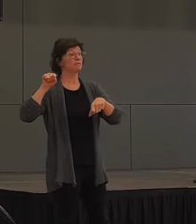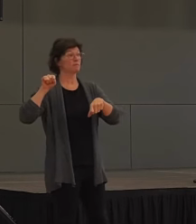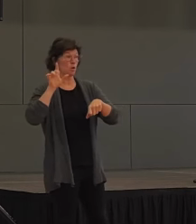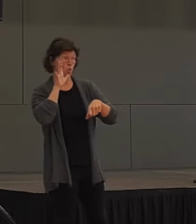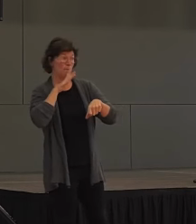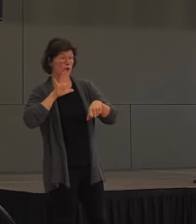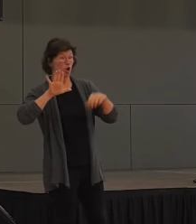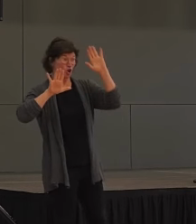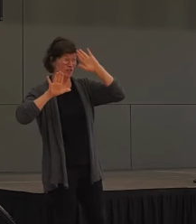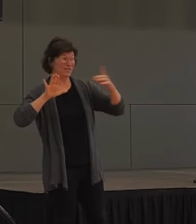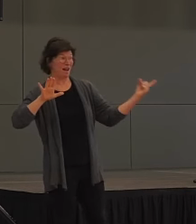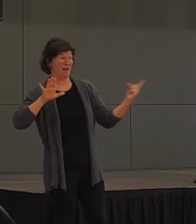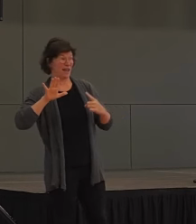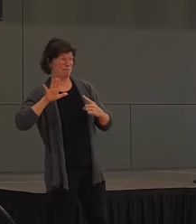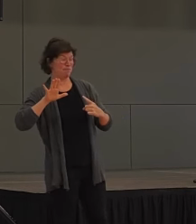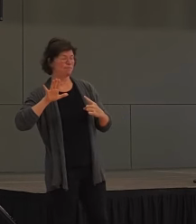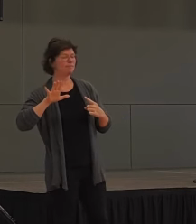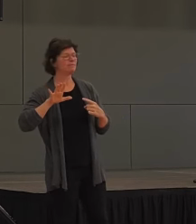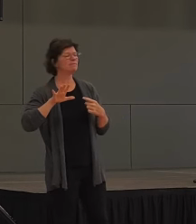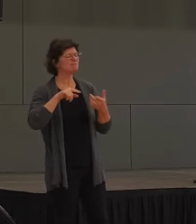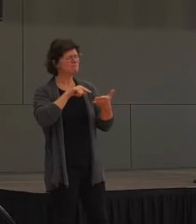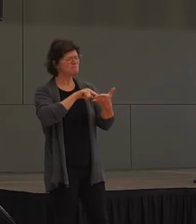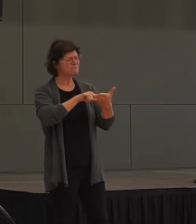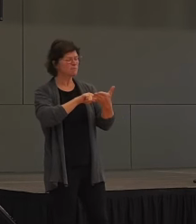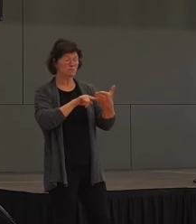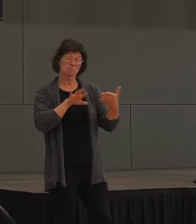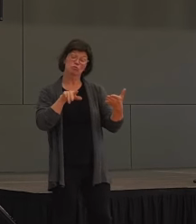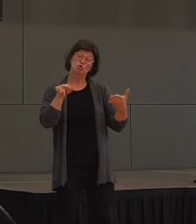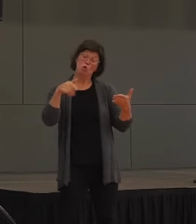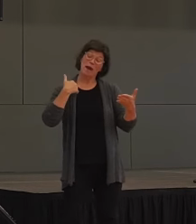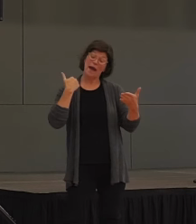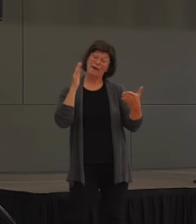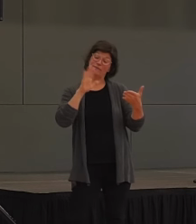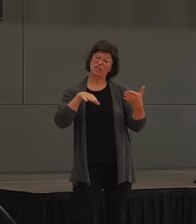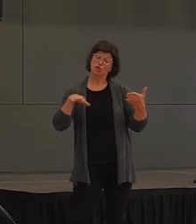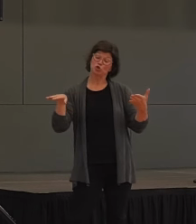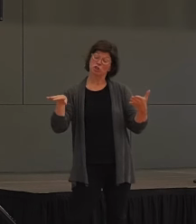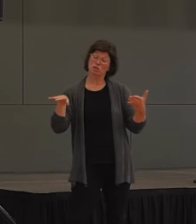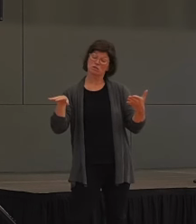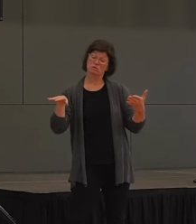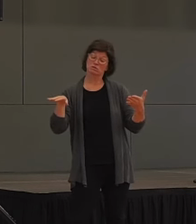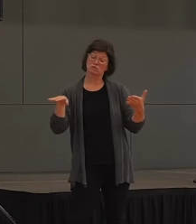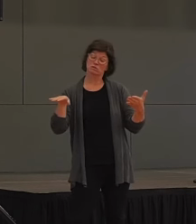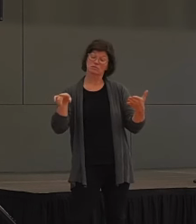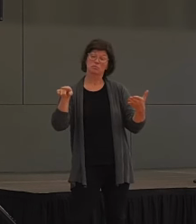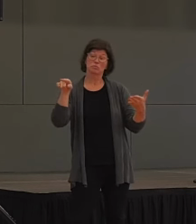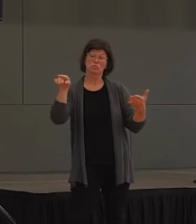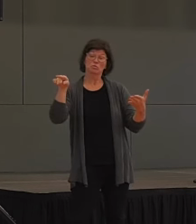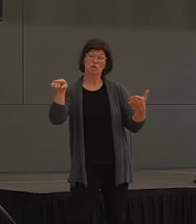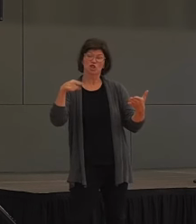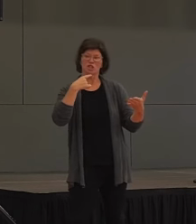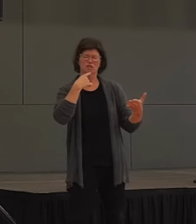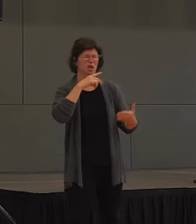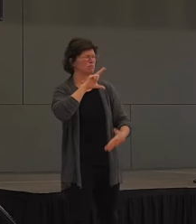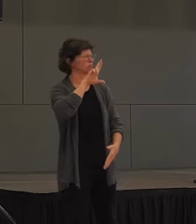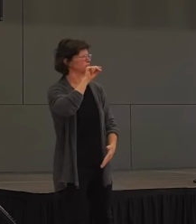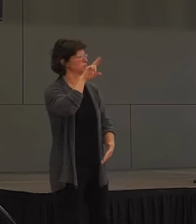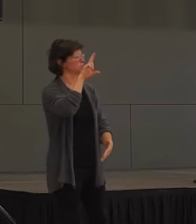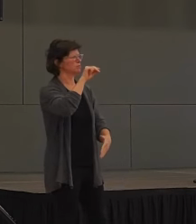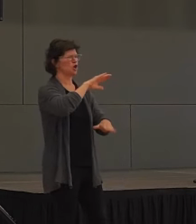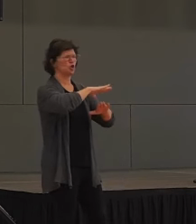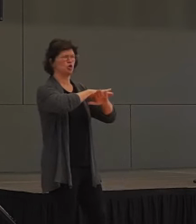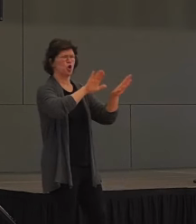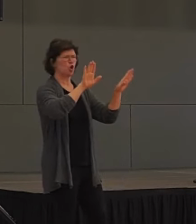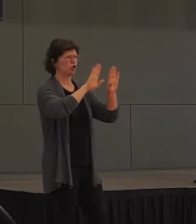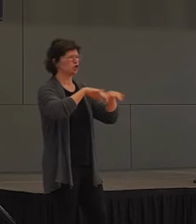mother, and I got to the question about, oh, do you have any children? Now, she said, oh, no, I don't have